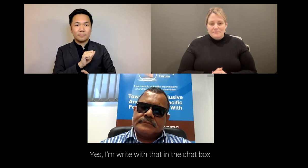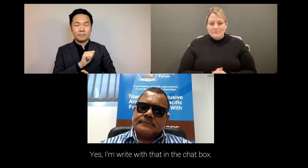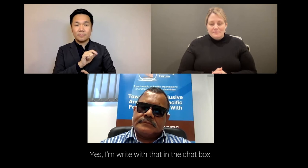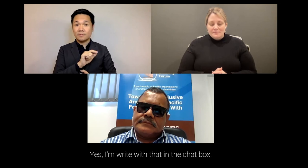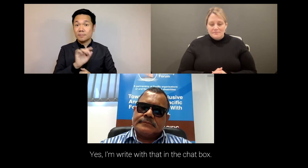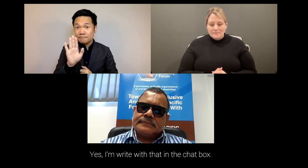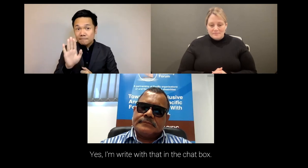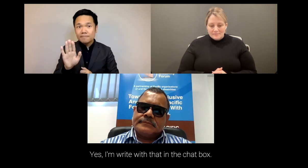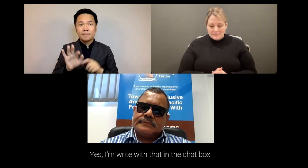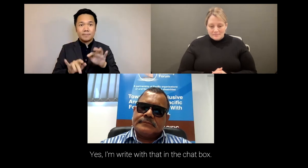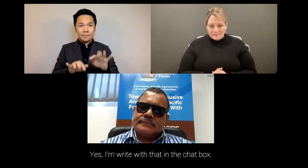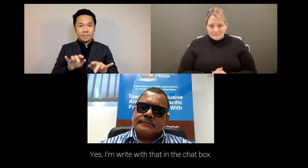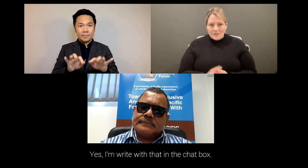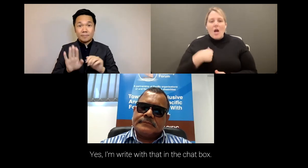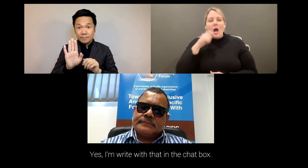text box.